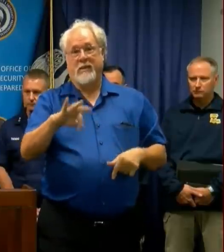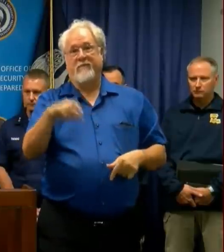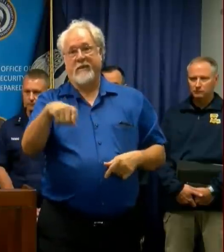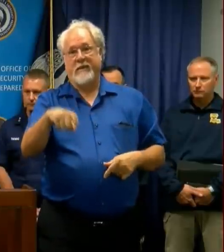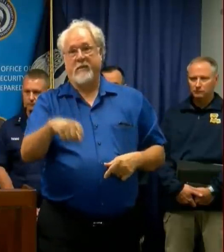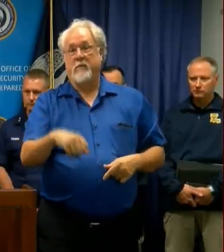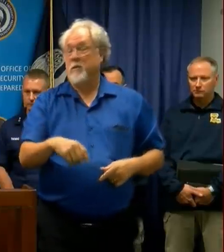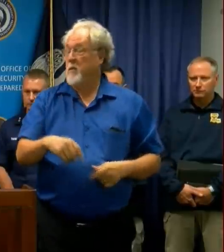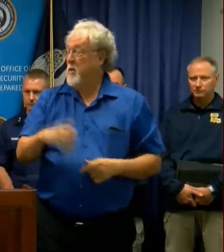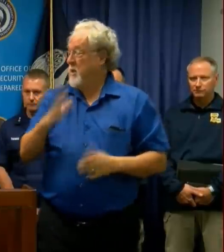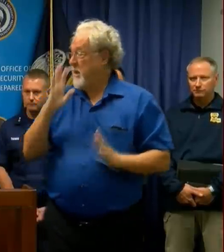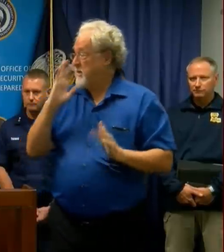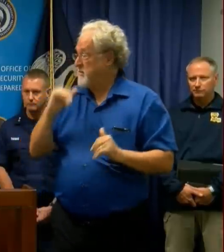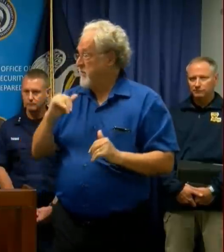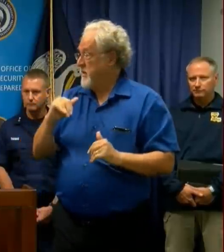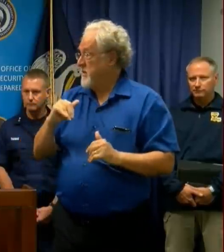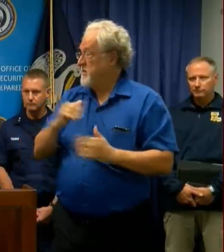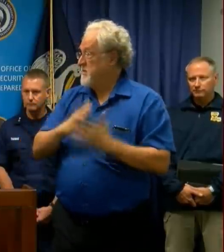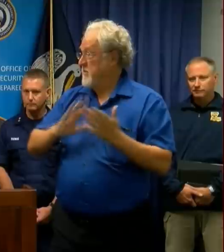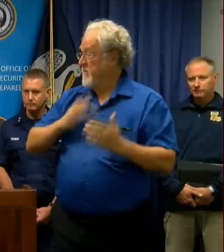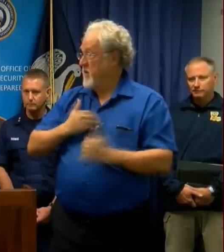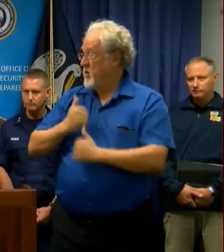needed. And